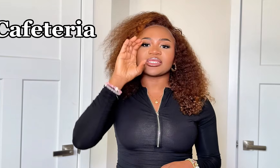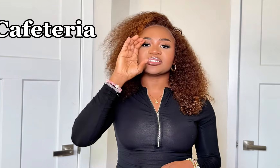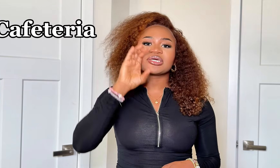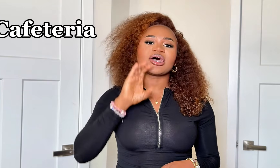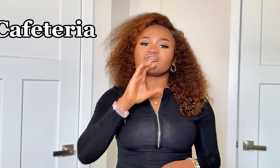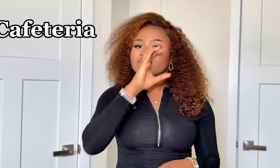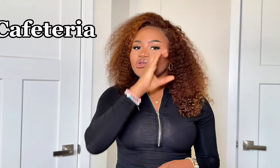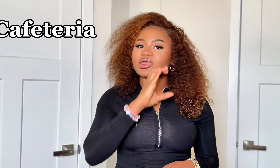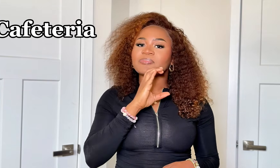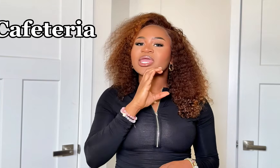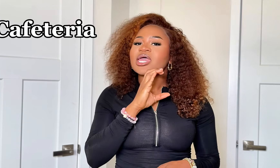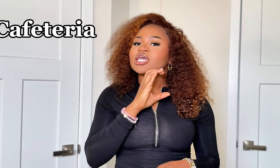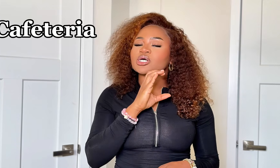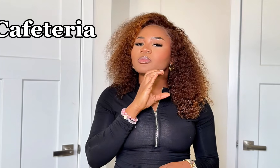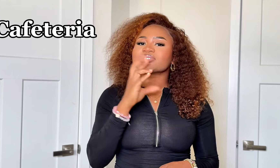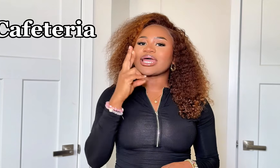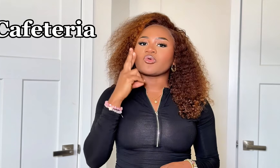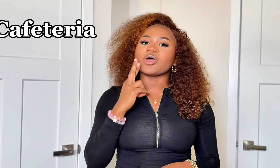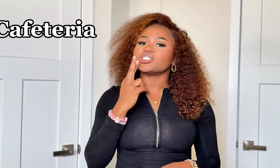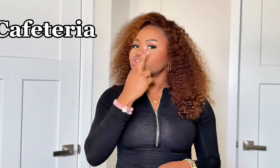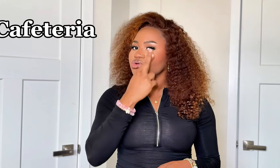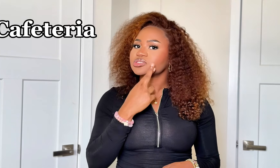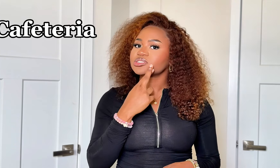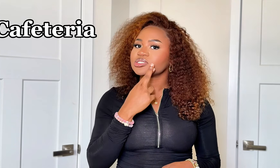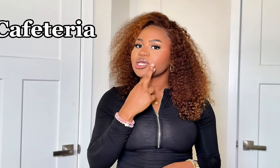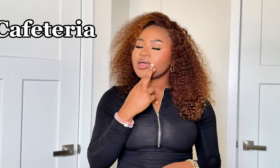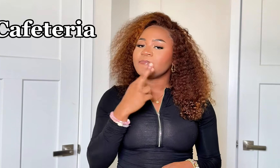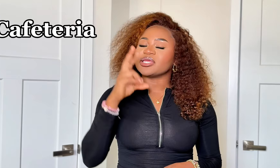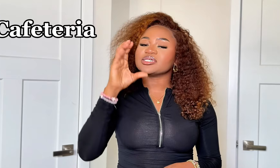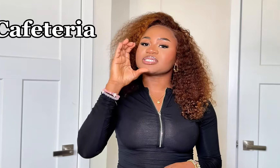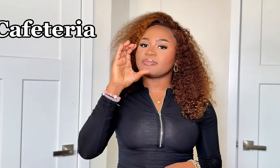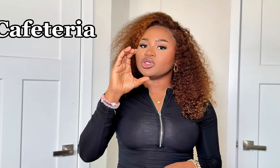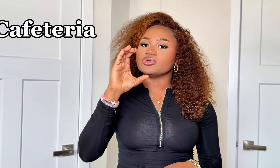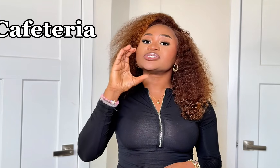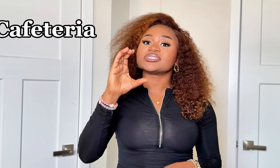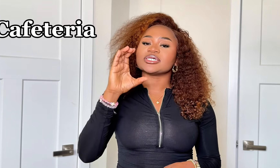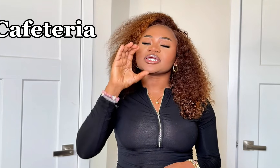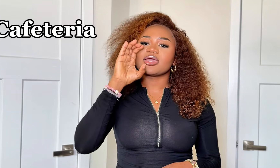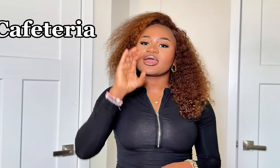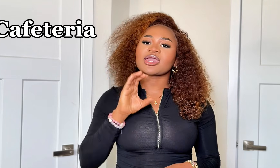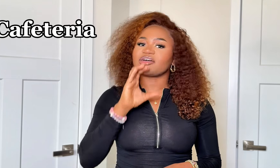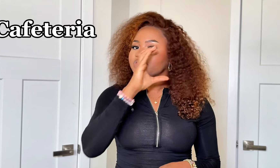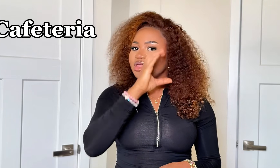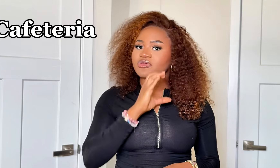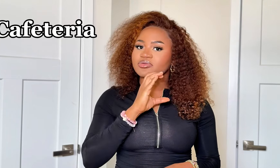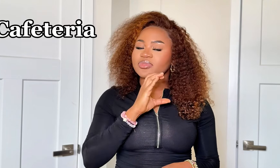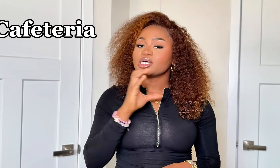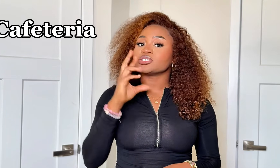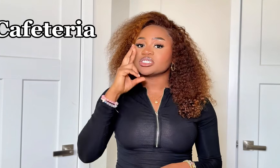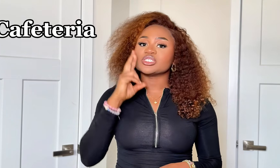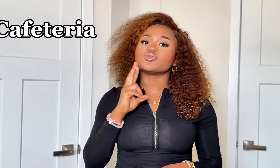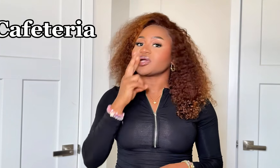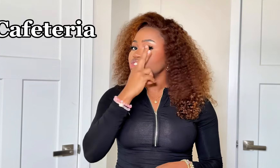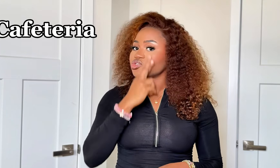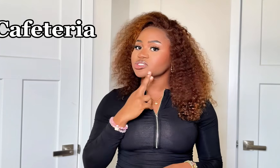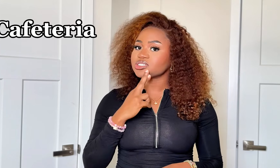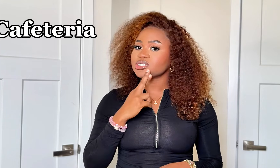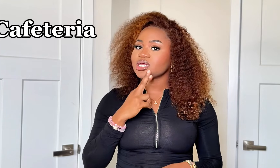this. Cafeteria. It's almost like restaurants, but this time you use C. Cafeteria. So this is restaurants